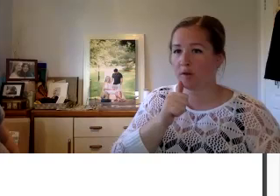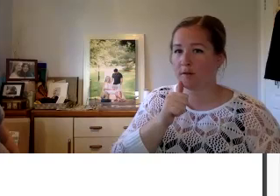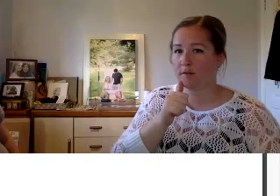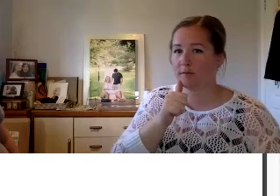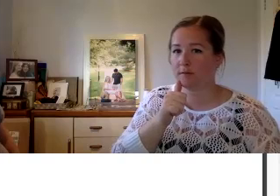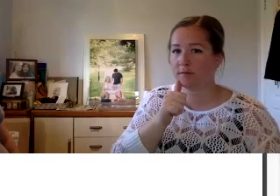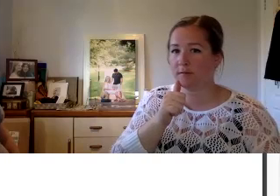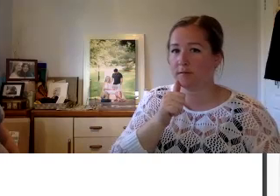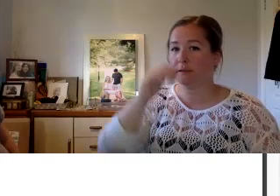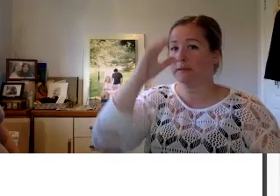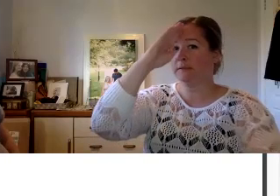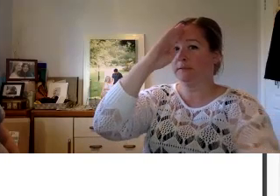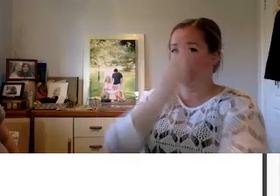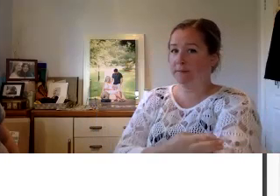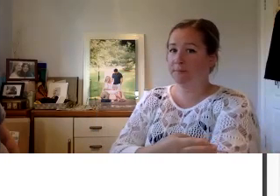girl,